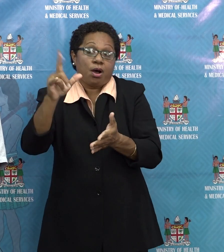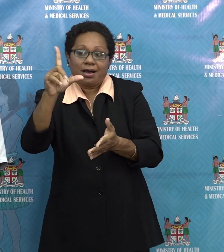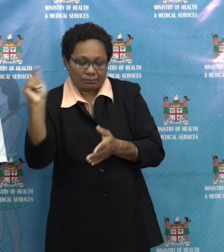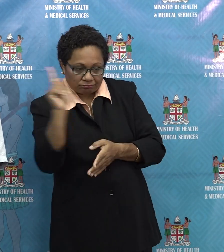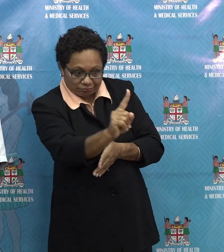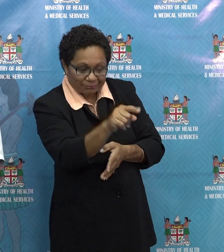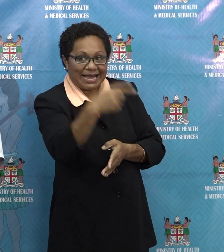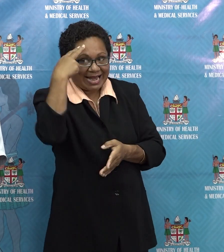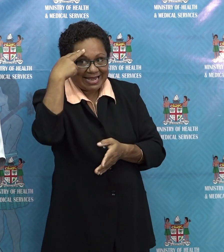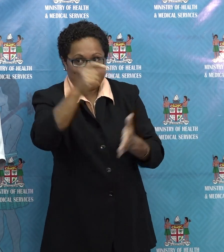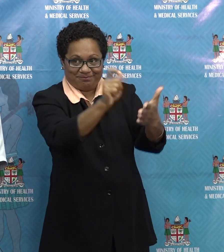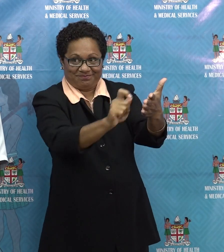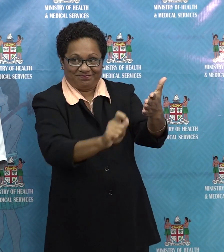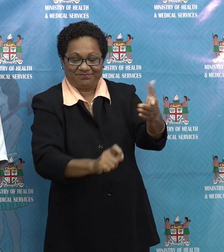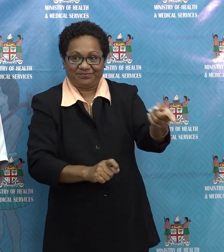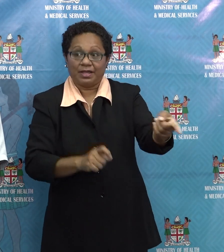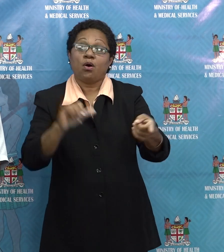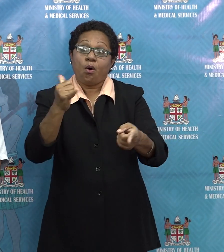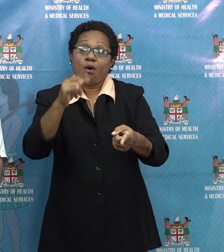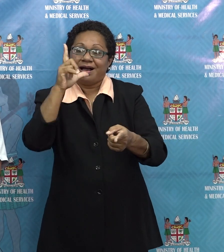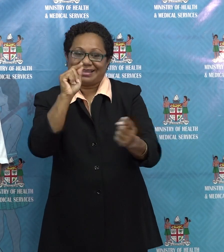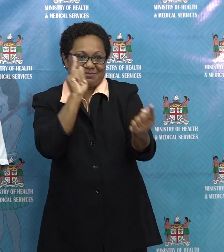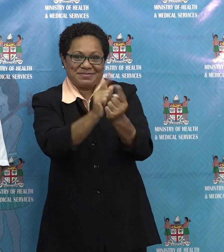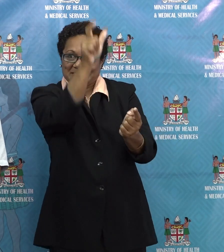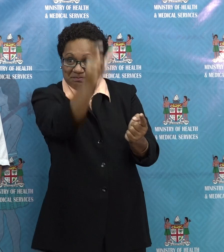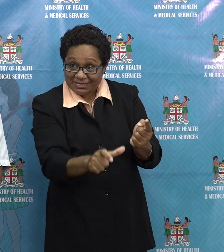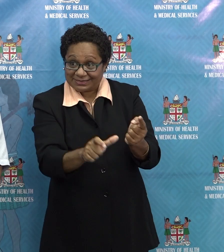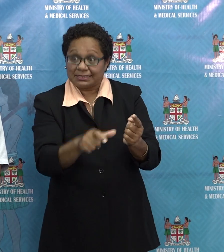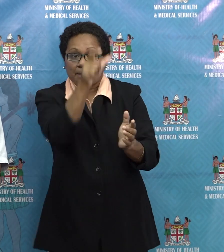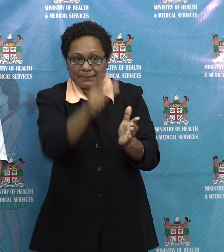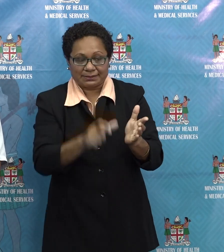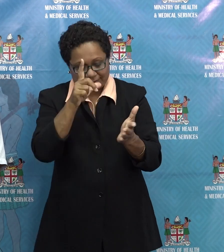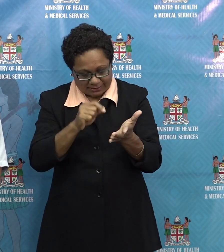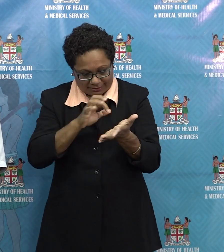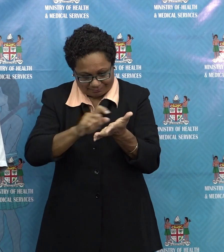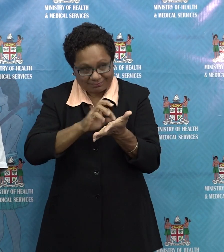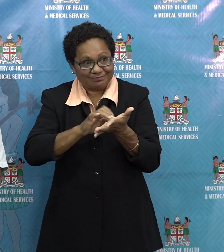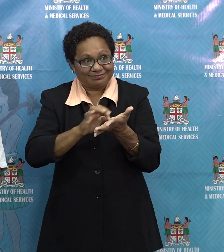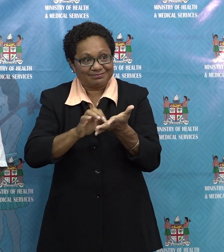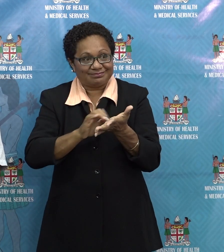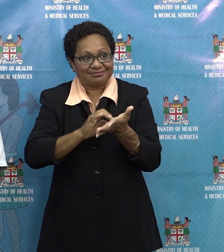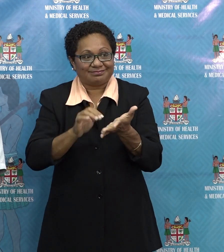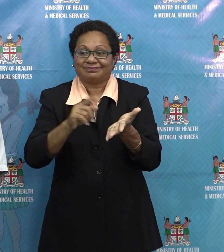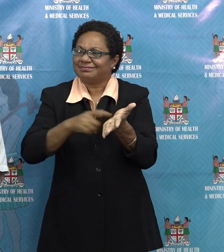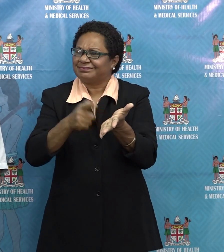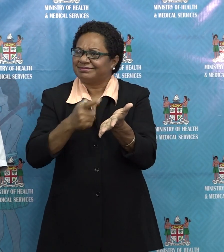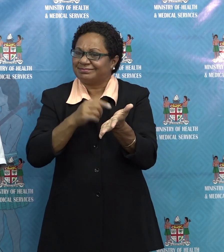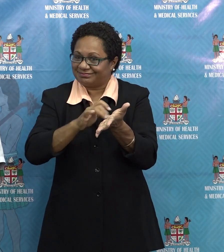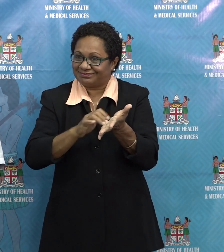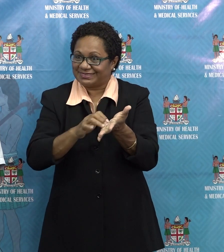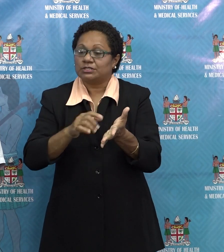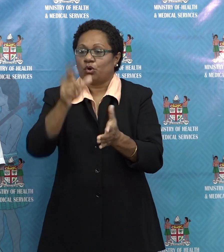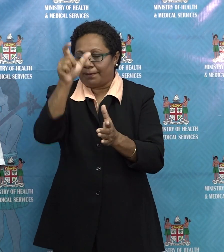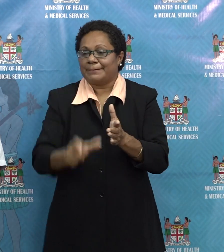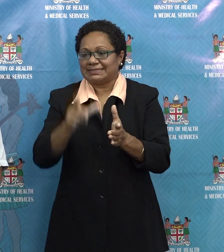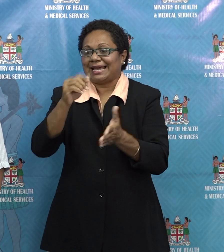registration, where somebody holds a tablet and puts you into a certain category of group of people that are pending registration. We inject you first,